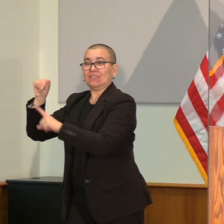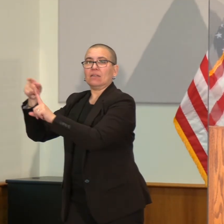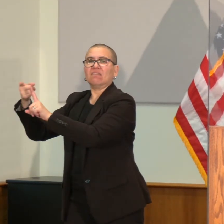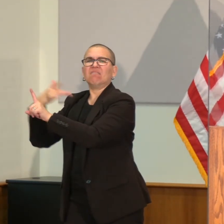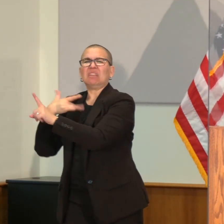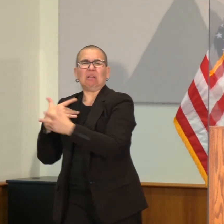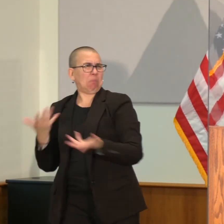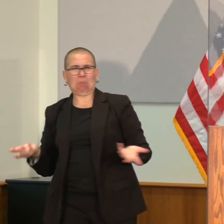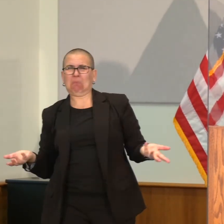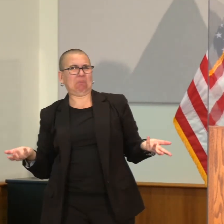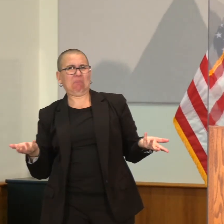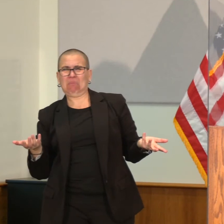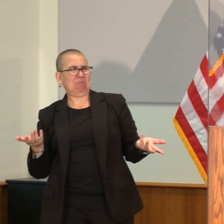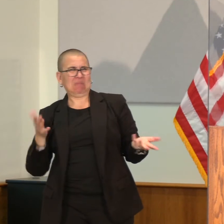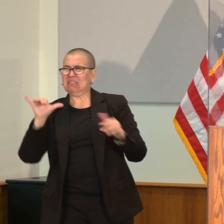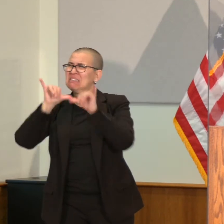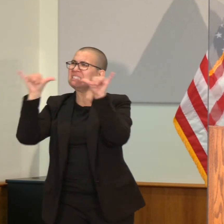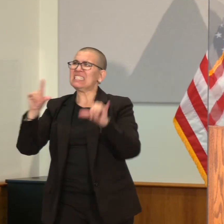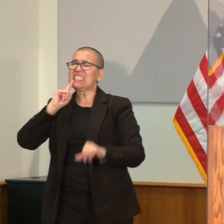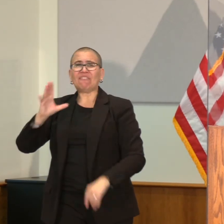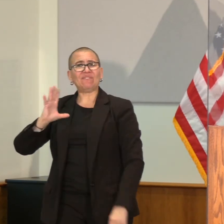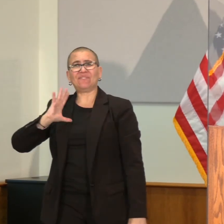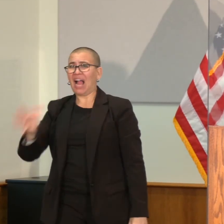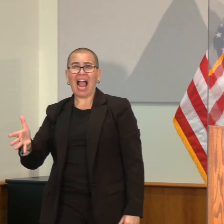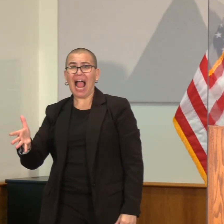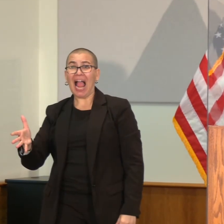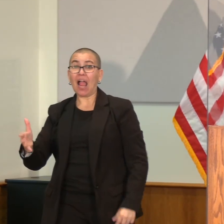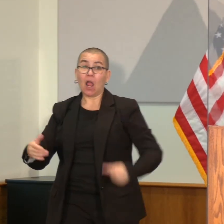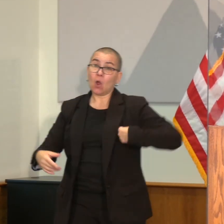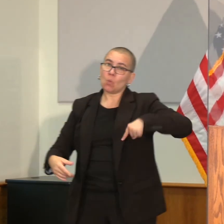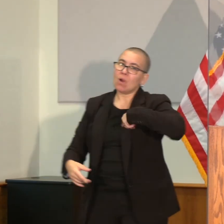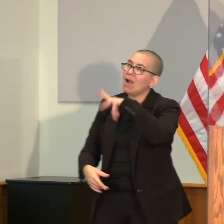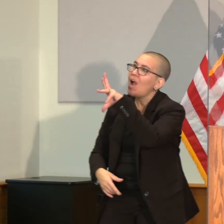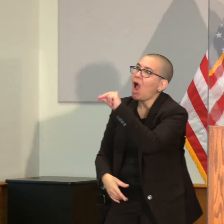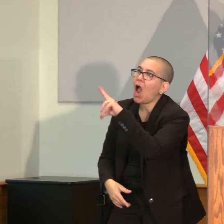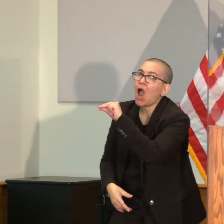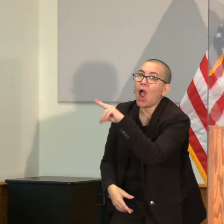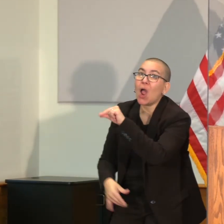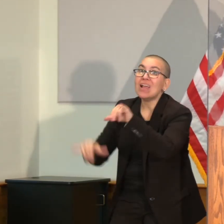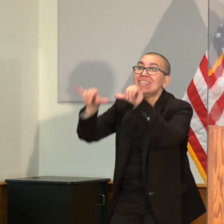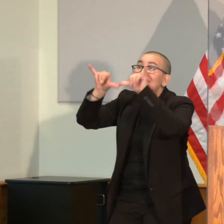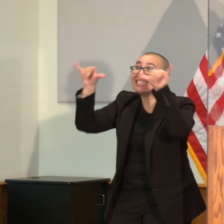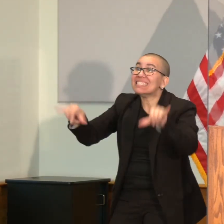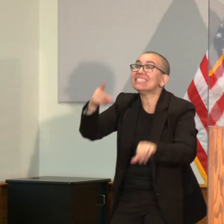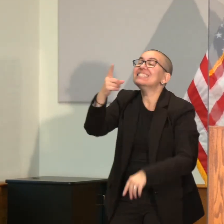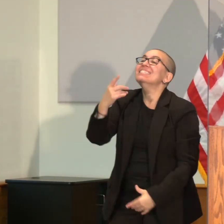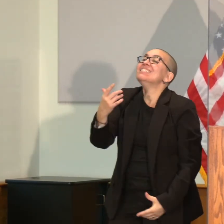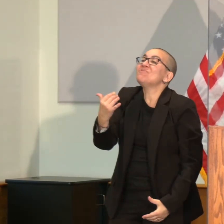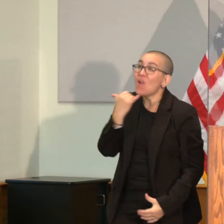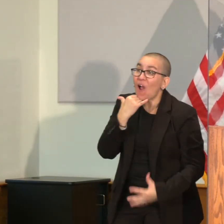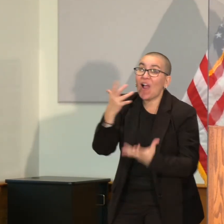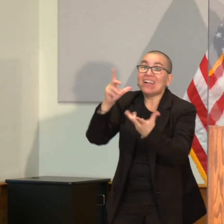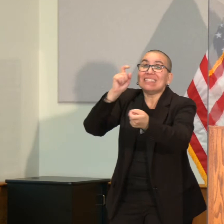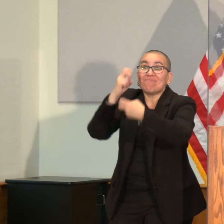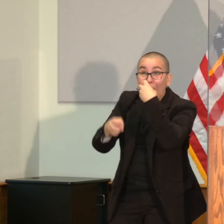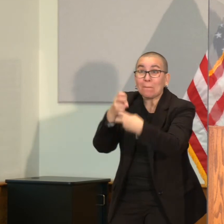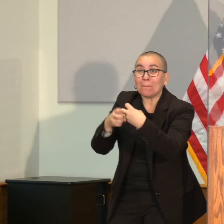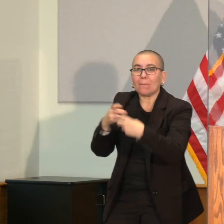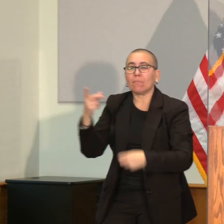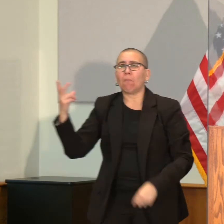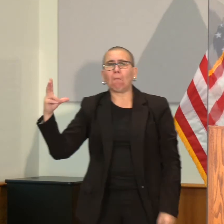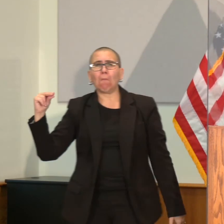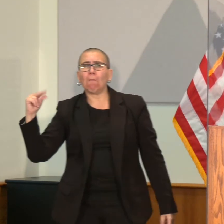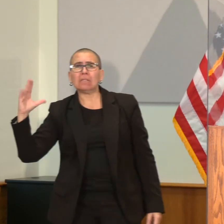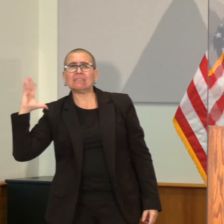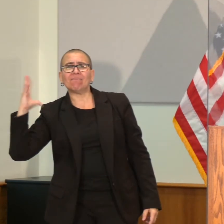the system worked. And we're trying to say there is. So I don't know if it's been that meaningful. I'd like to put into context what Representative Becker Finn said, just to be clear, and going back to